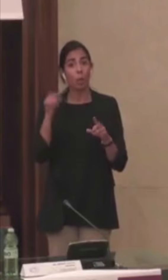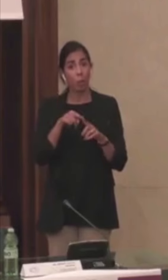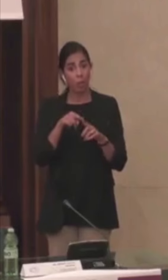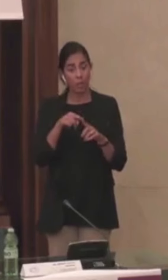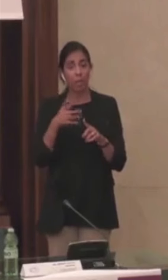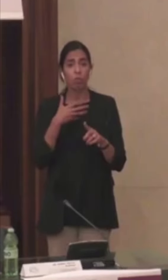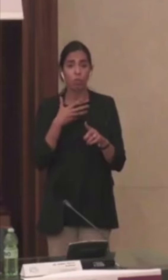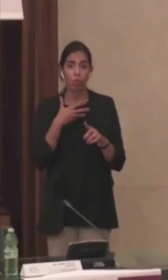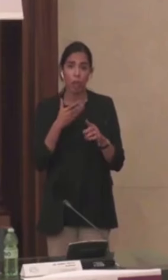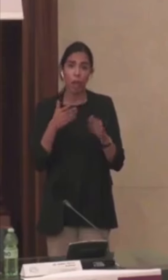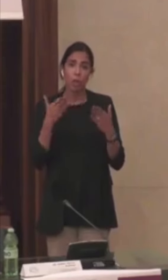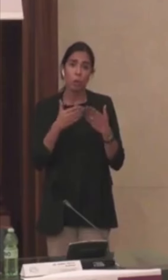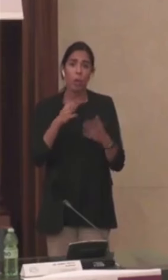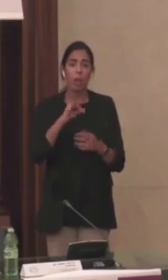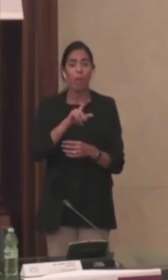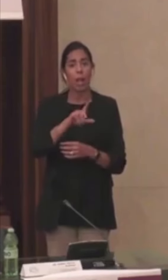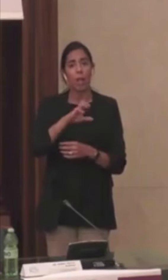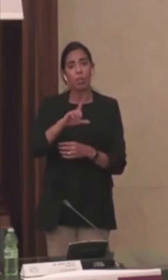with more than 2,000